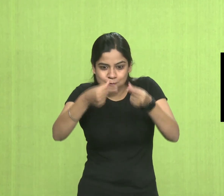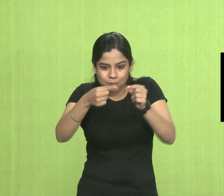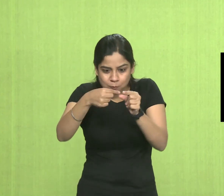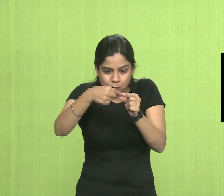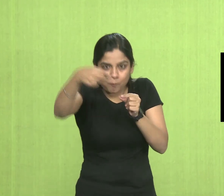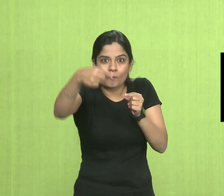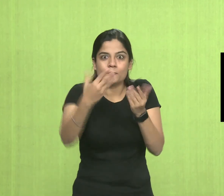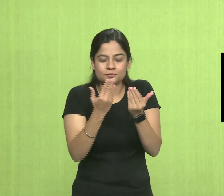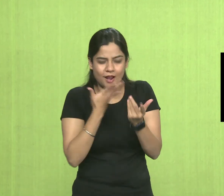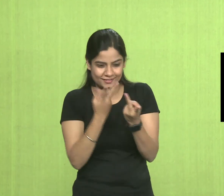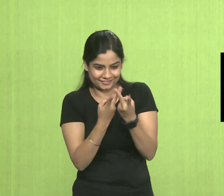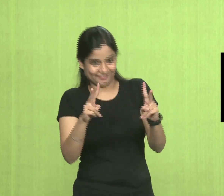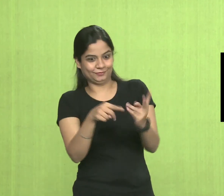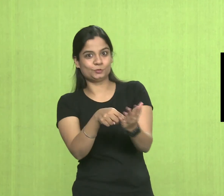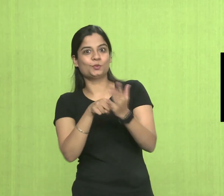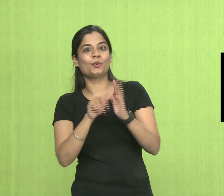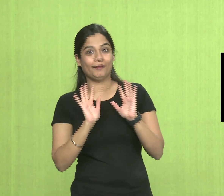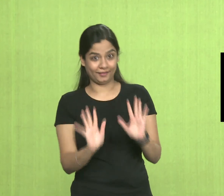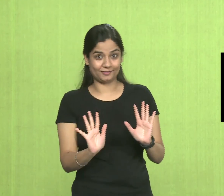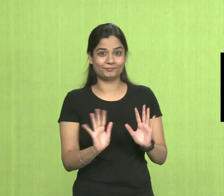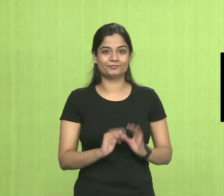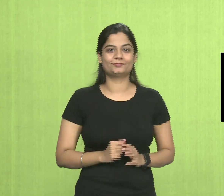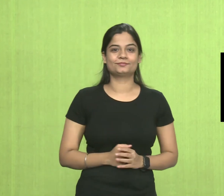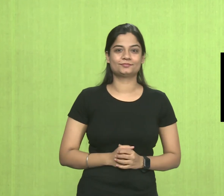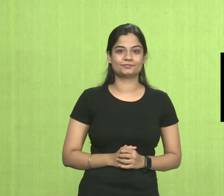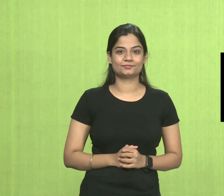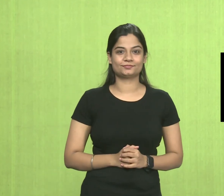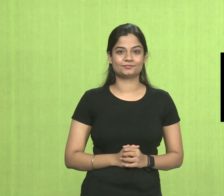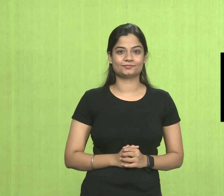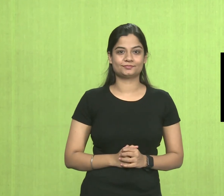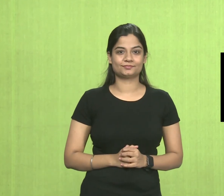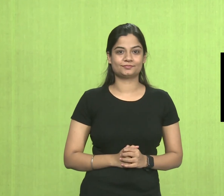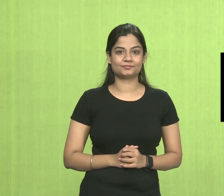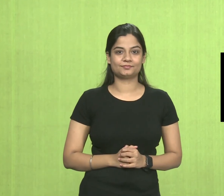into a soft, spongy way. The color changes, the texture changes for vegetables.